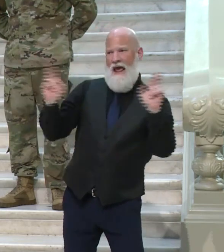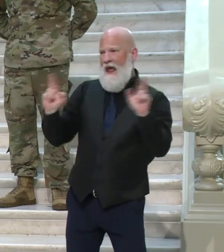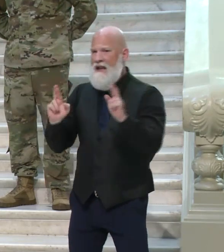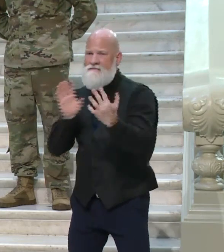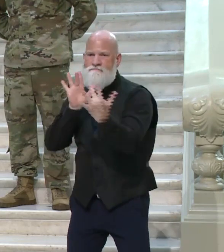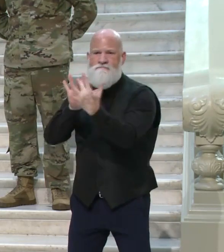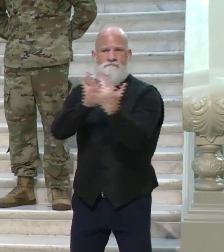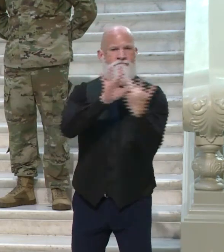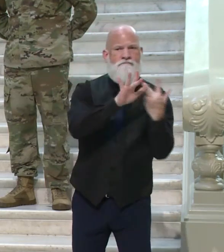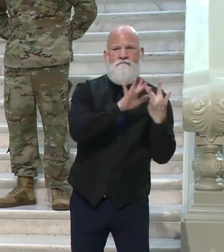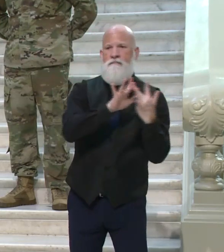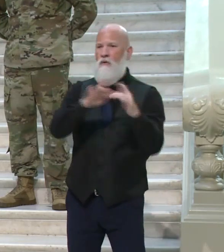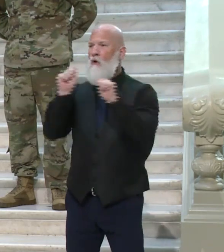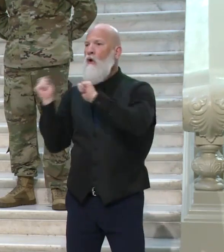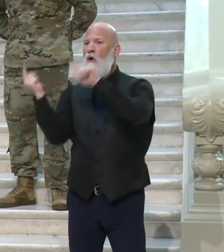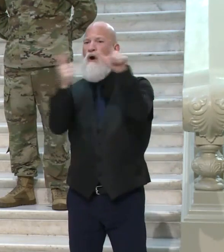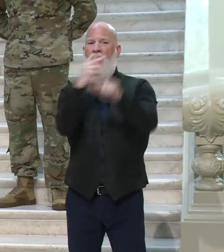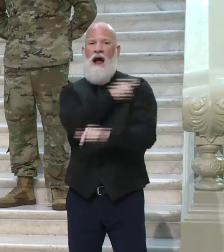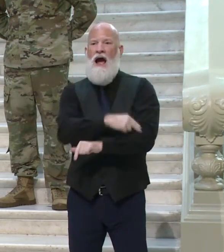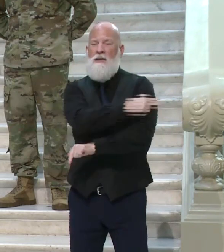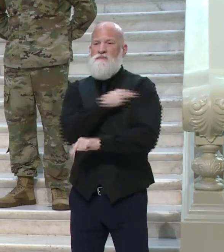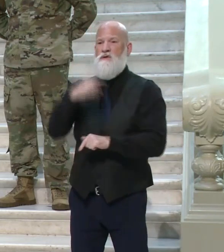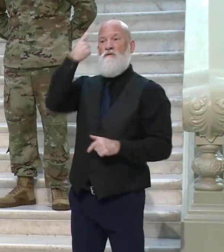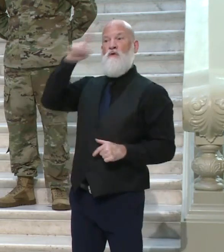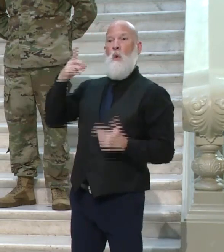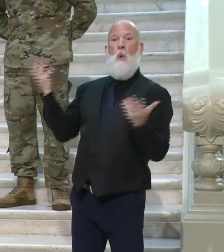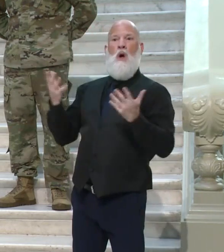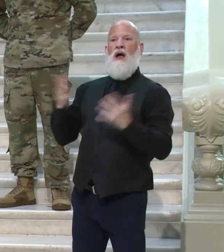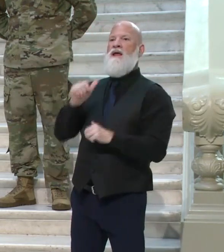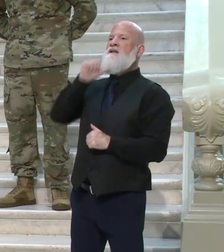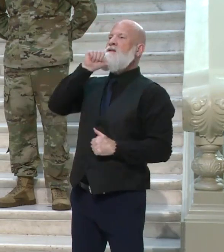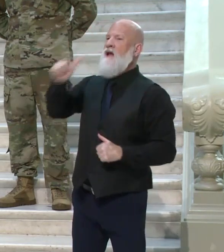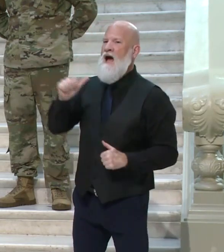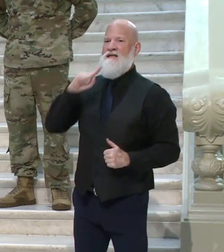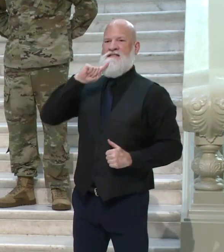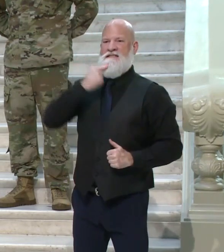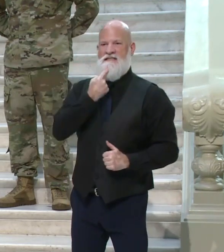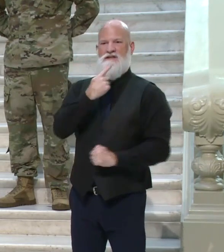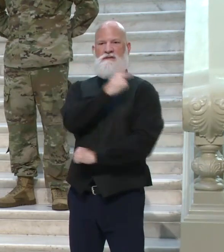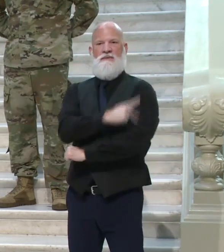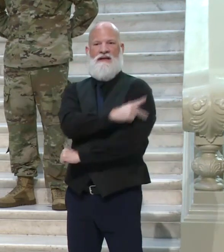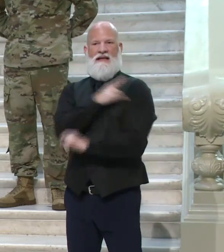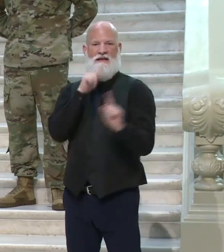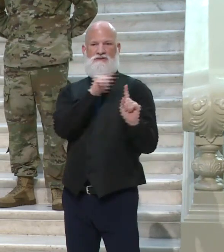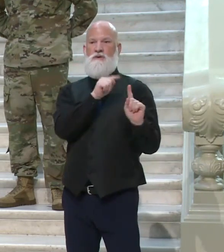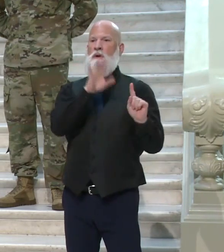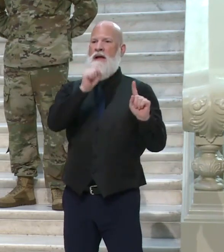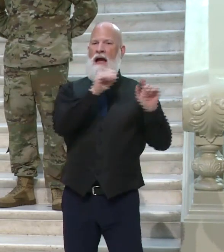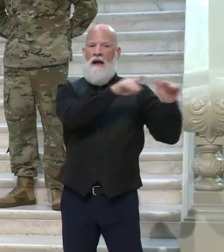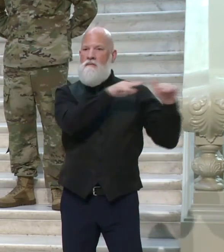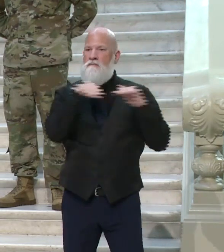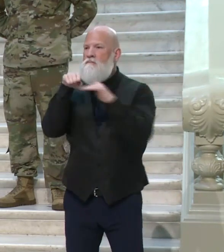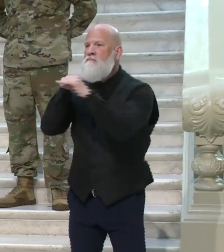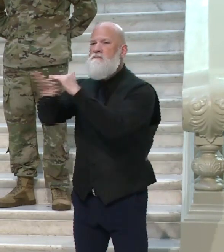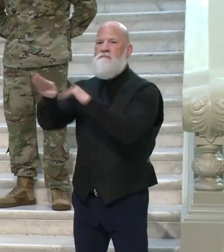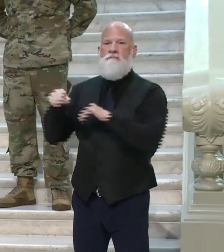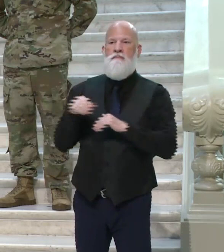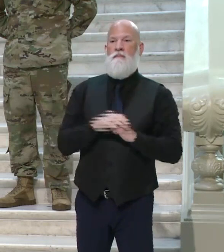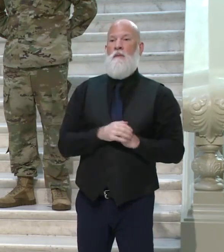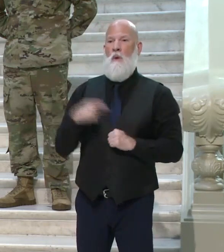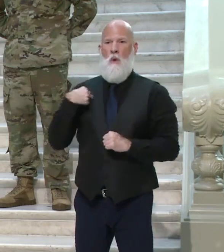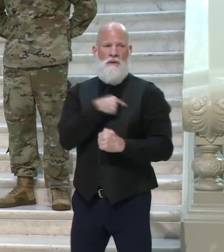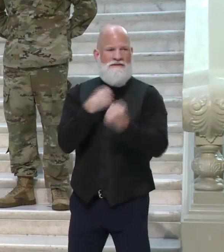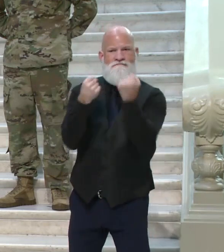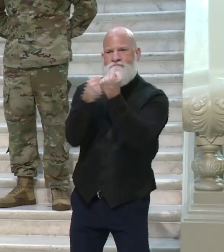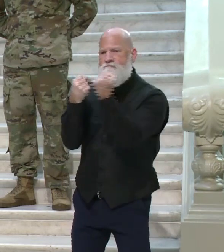or non-intensive care patients. In Southwest Georgia, as you know, we partnered with local leaders to build out